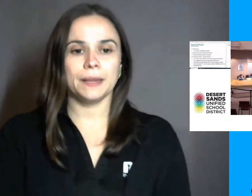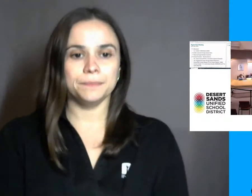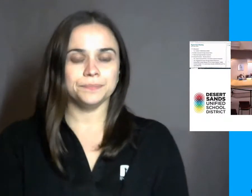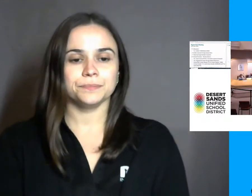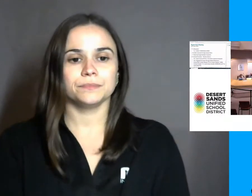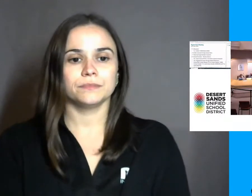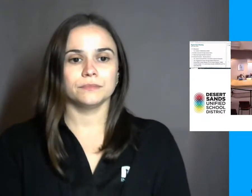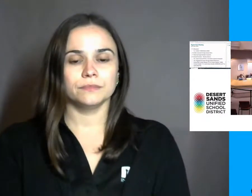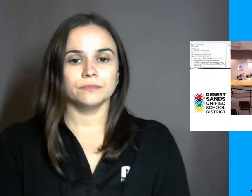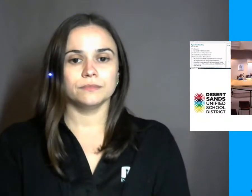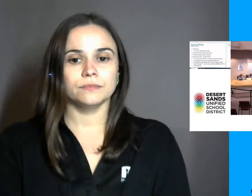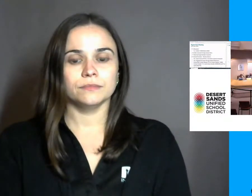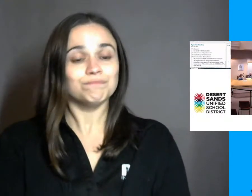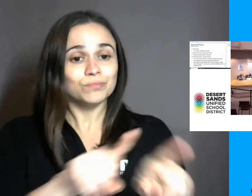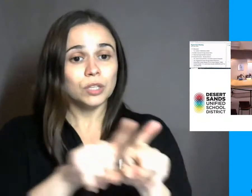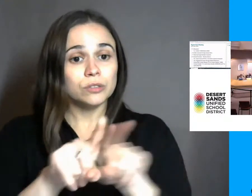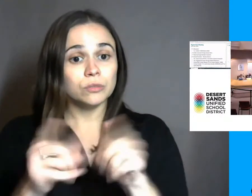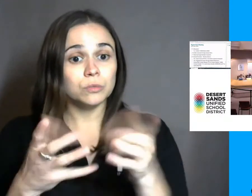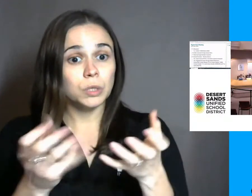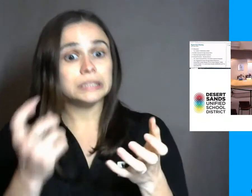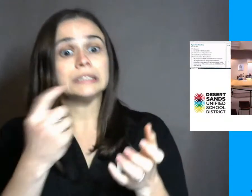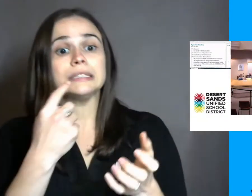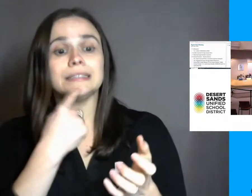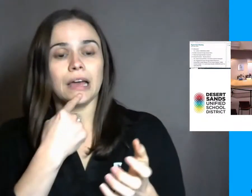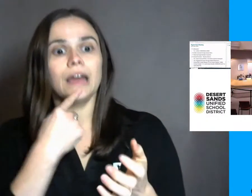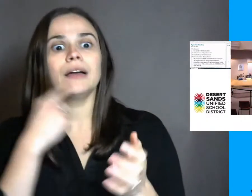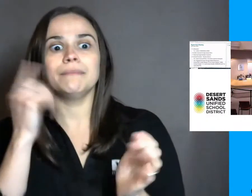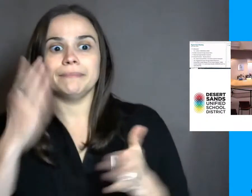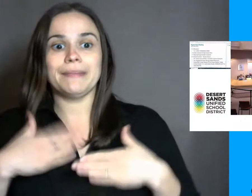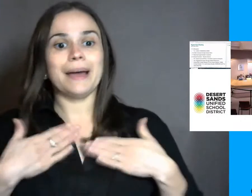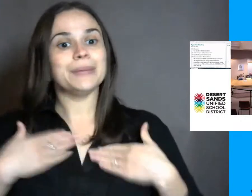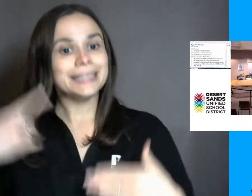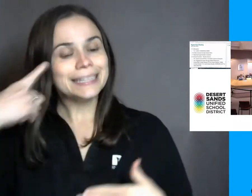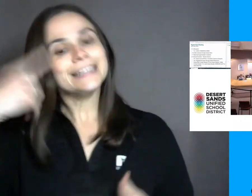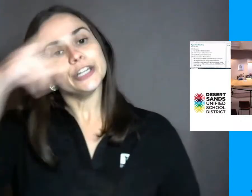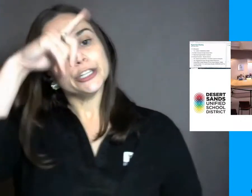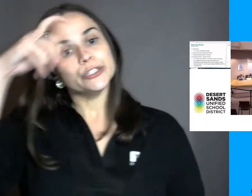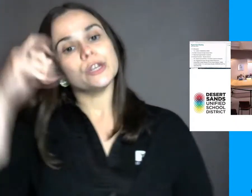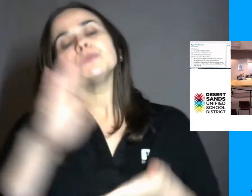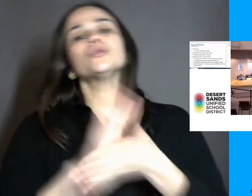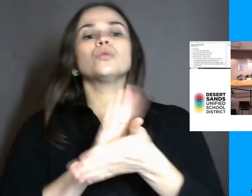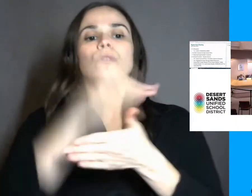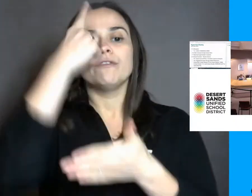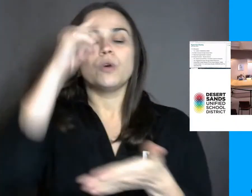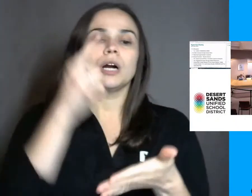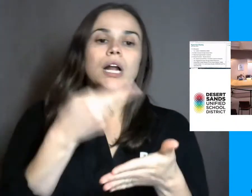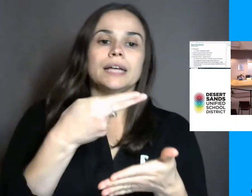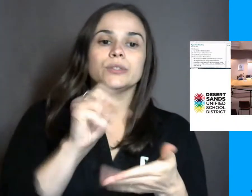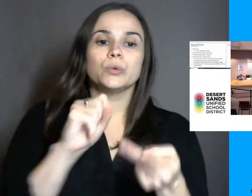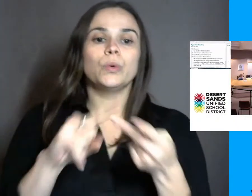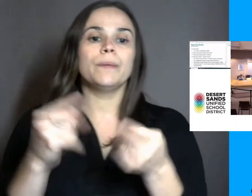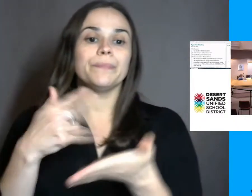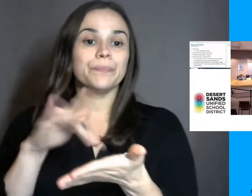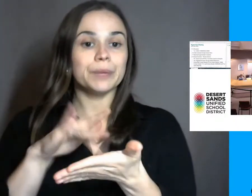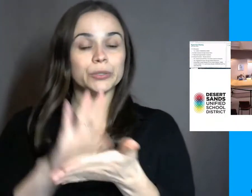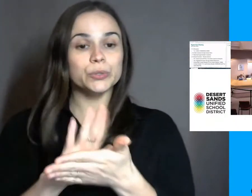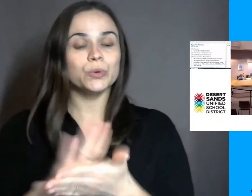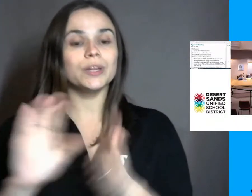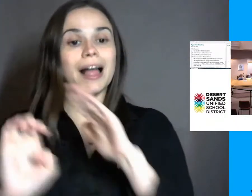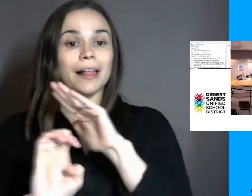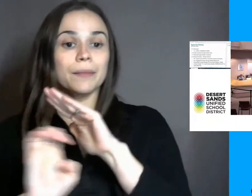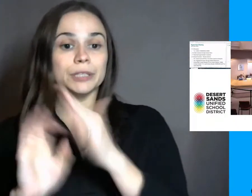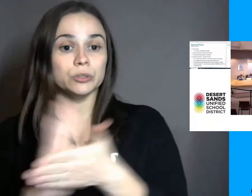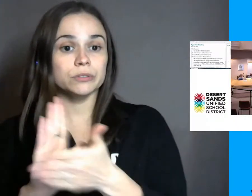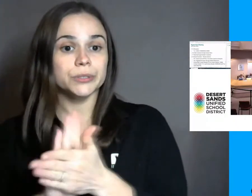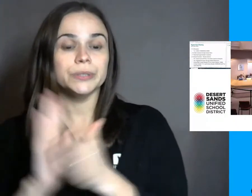the summer school that we'll be having, both the high school, middle, and elementary schools. Obviously, we're very concerned about the